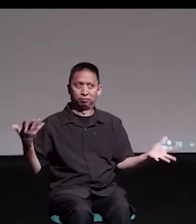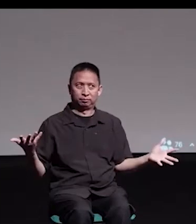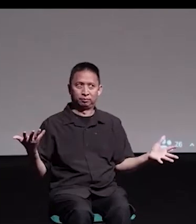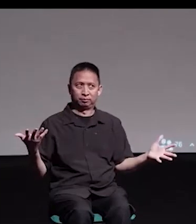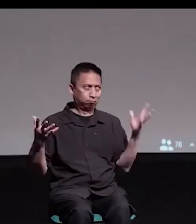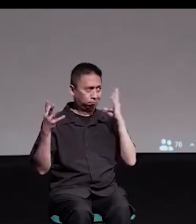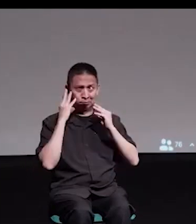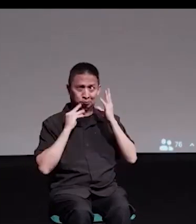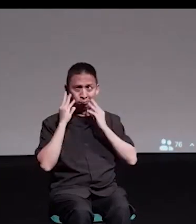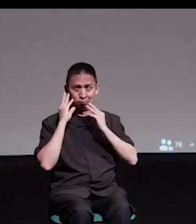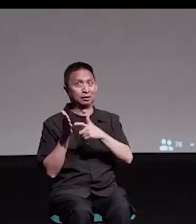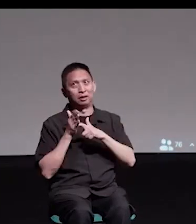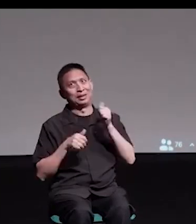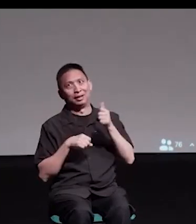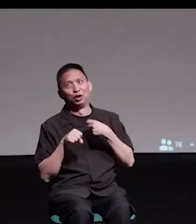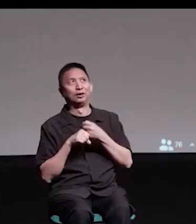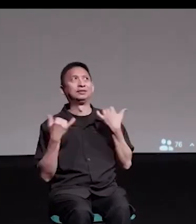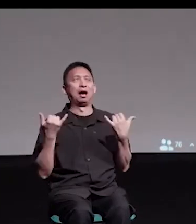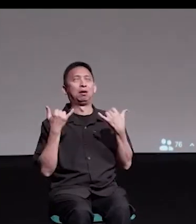guess, like figure it out. But